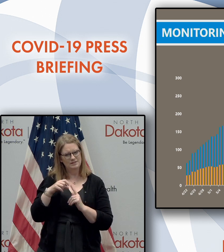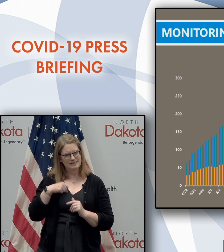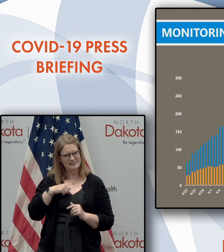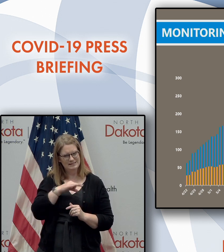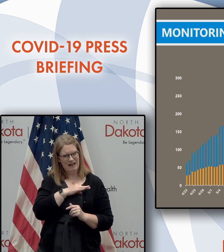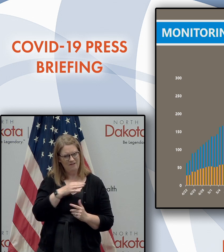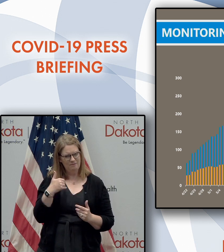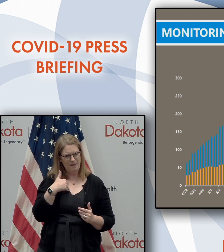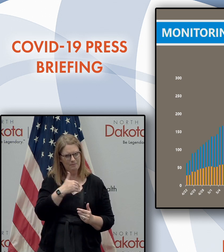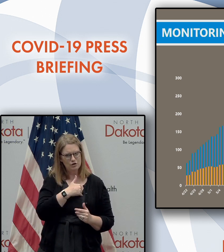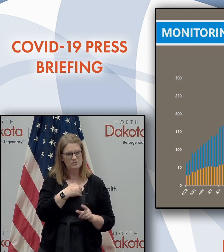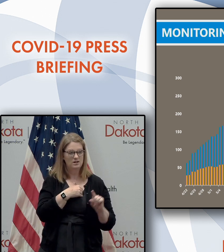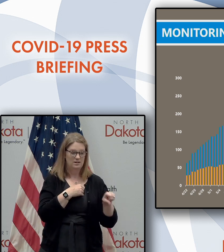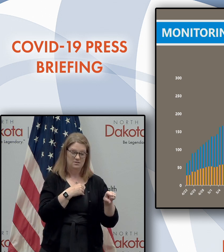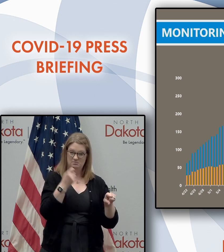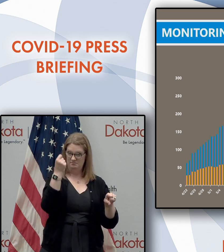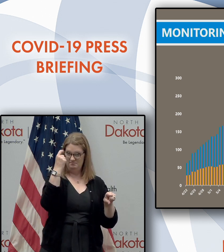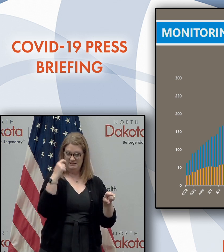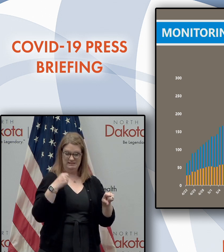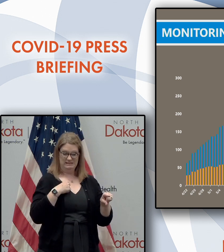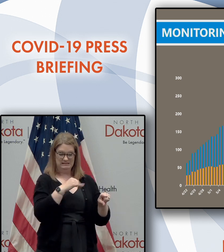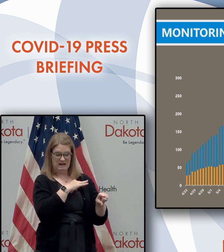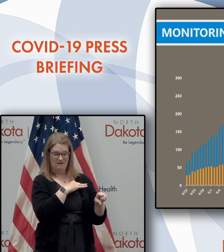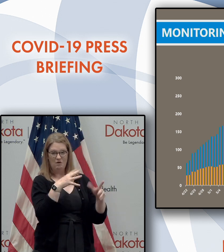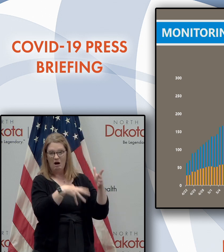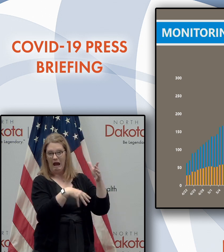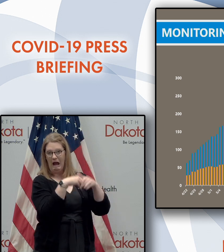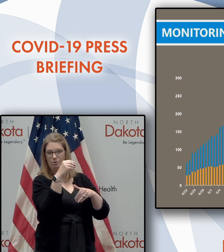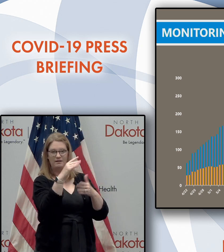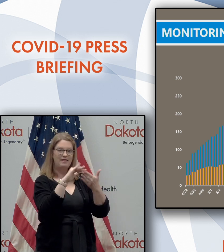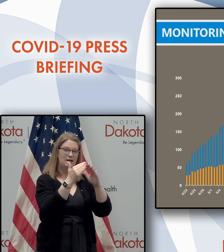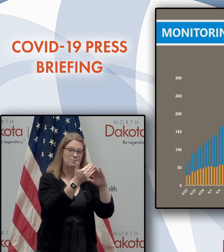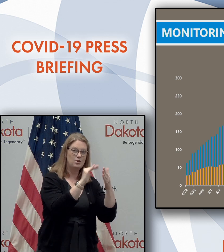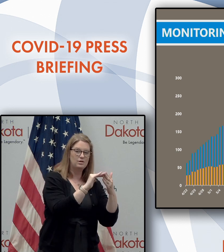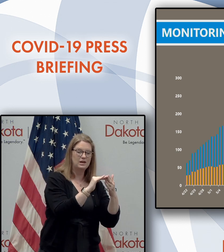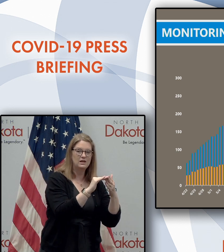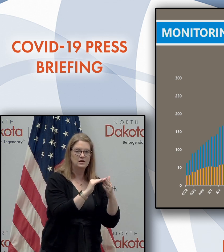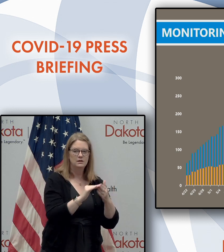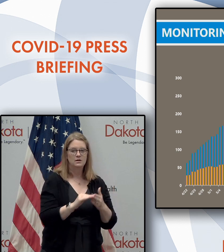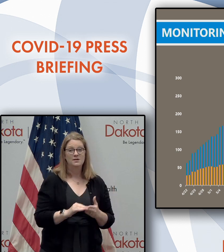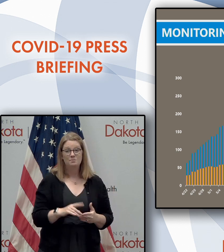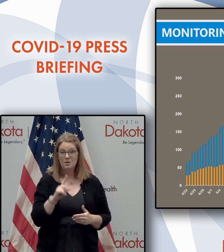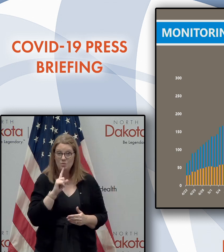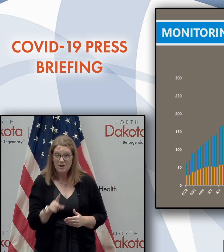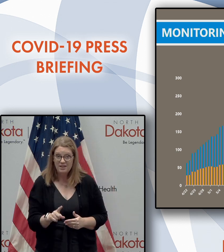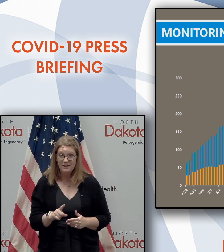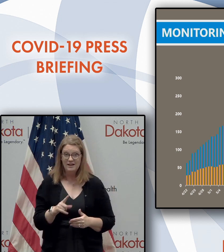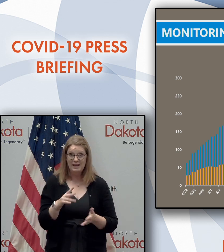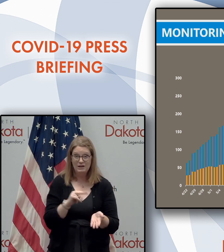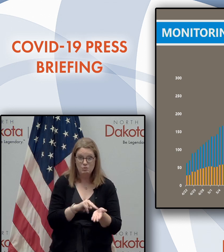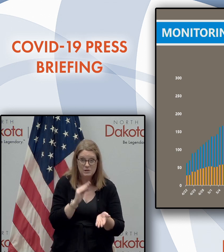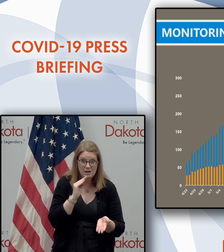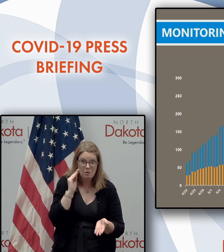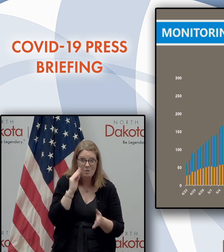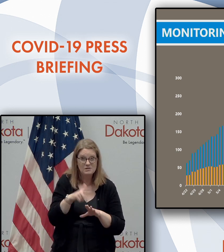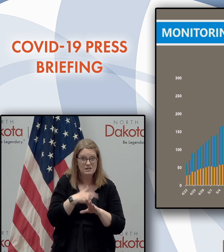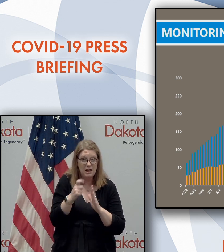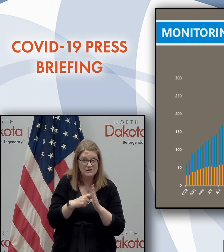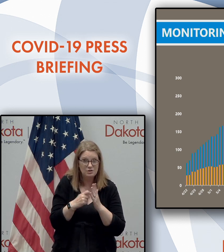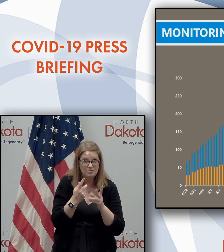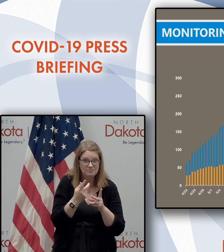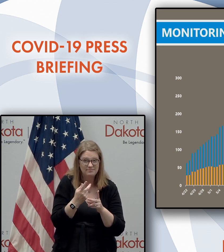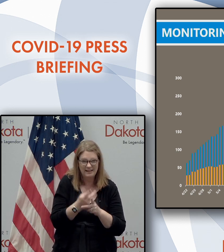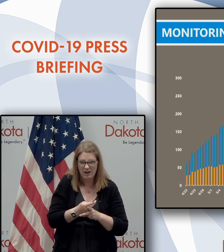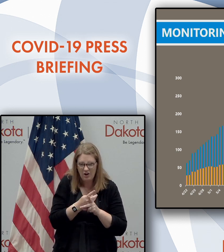because the staff members are out in the community, but we all must keep working to keep COVID-19 out of our facilities, which house some of